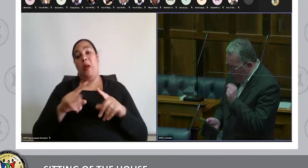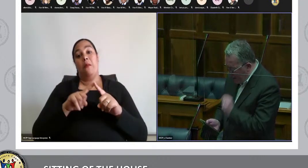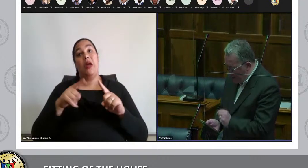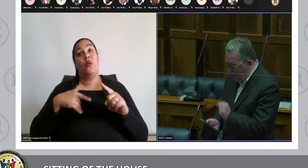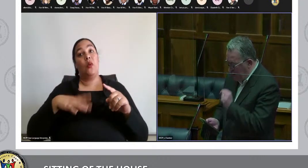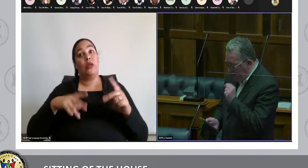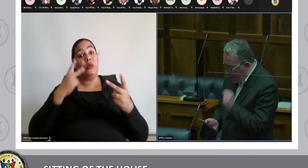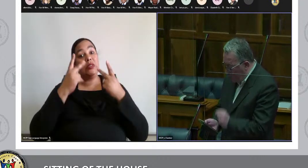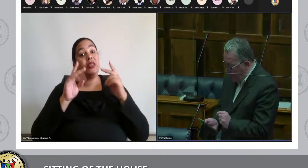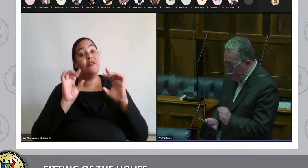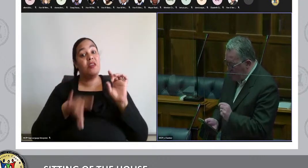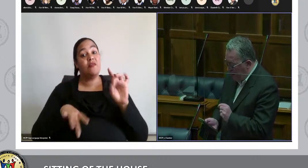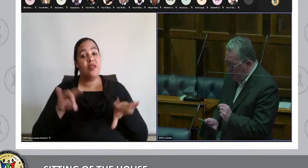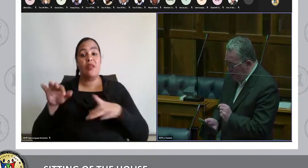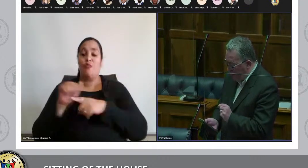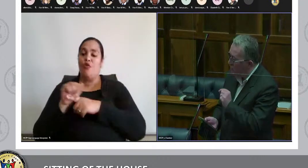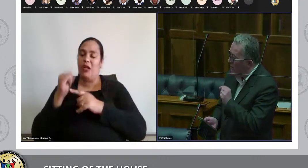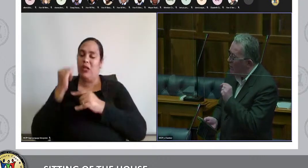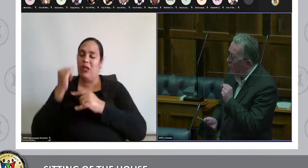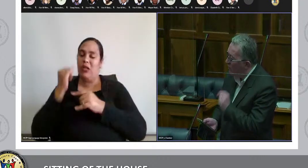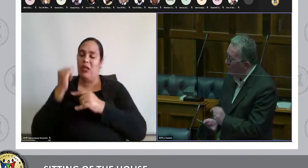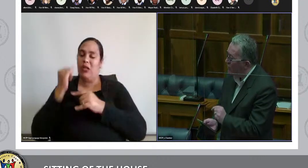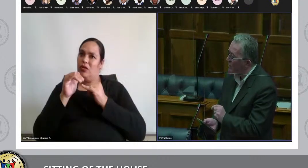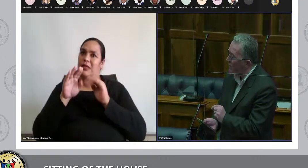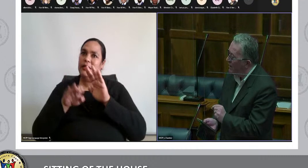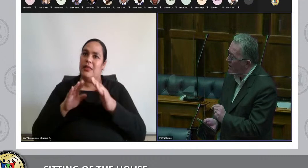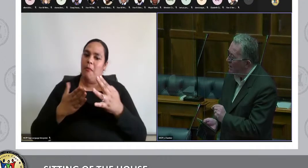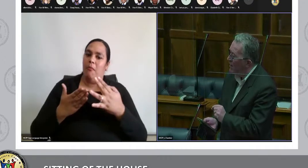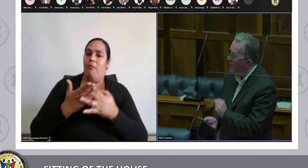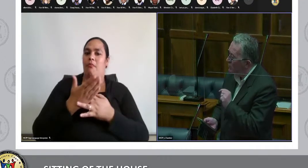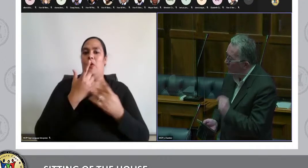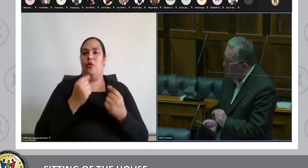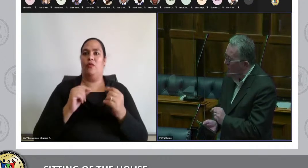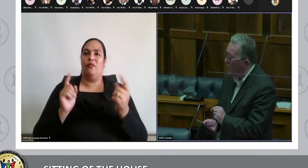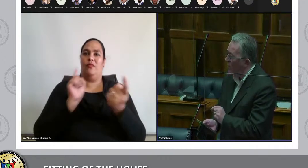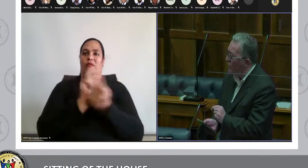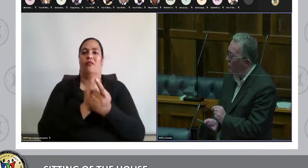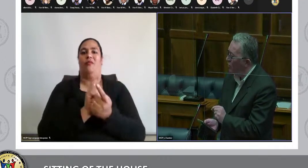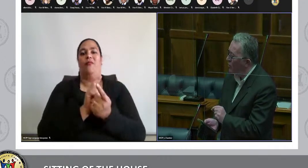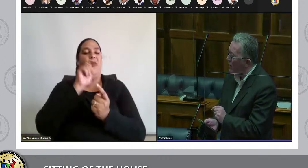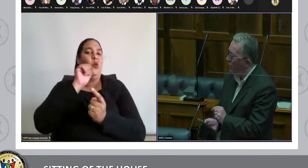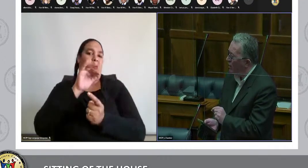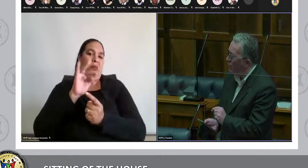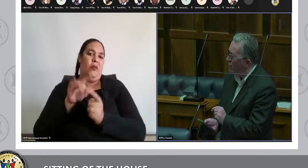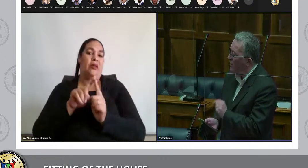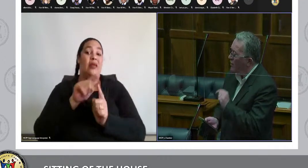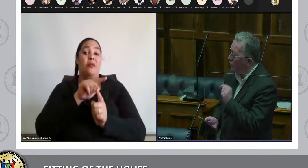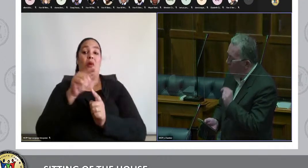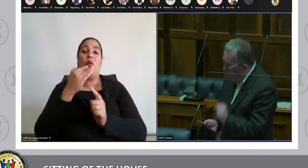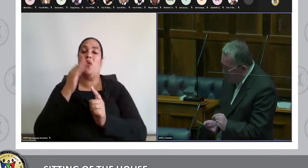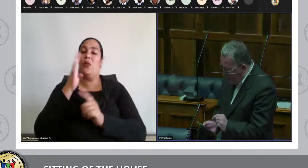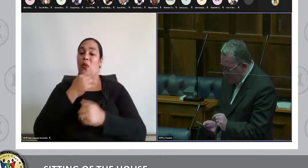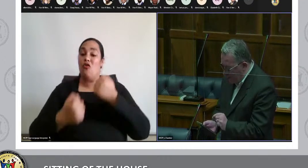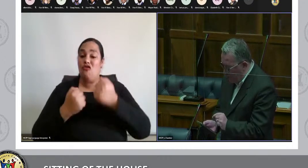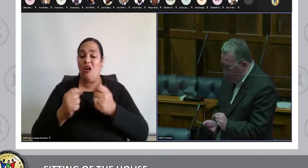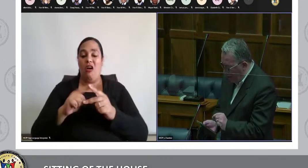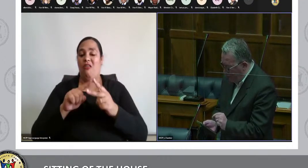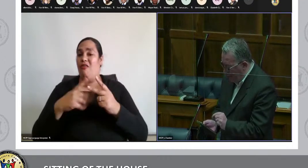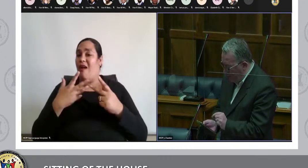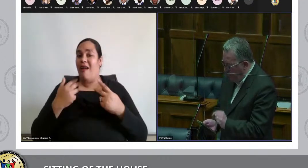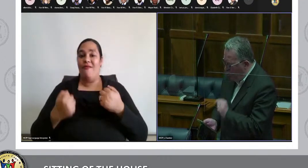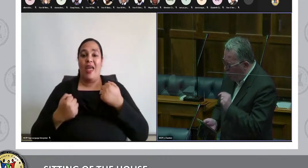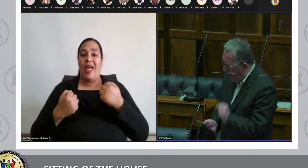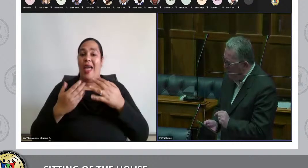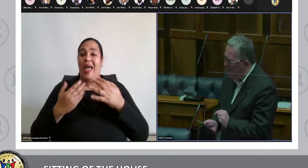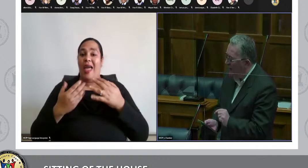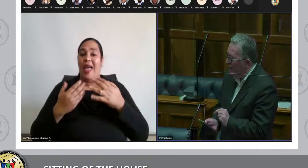see is practical, innovative steps to actually reach the seniors, especially those who don't have cars, who don't have access to